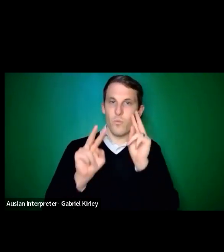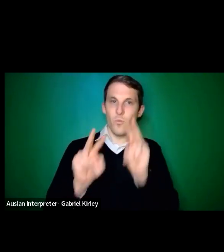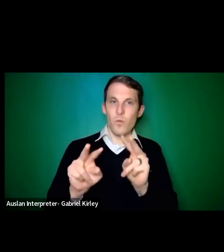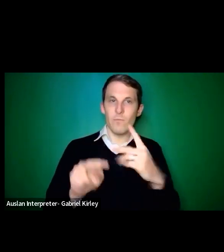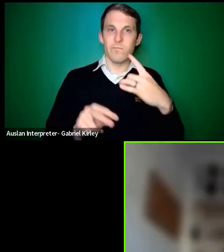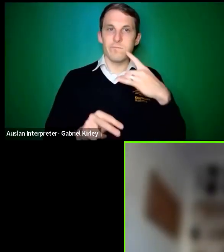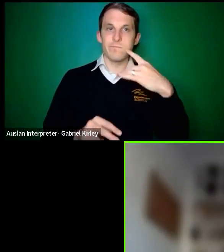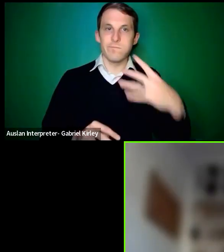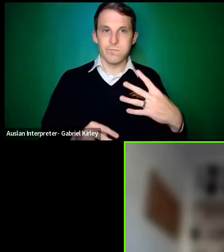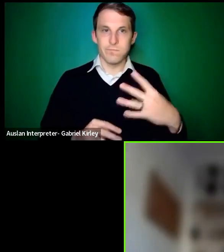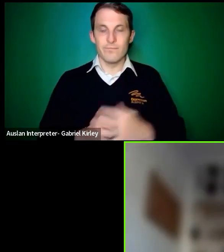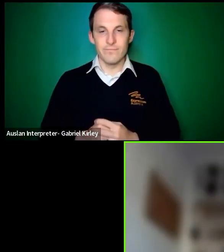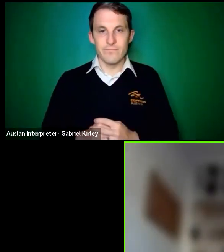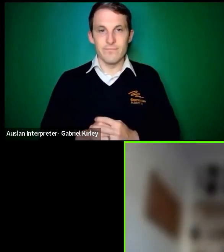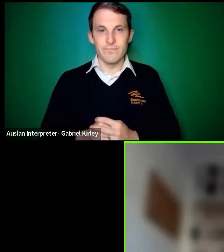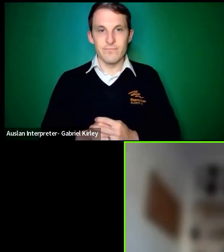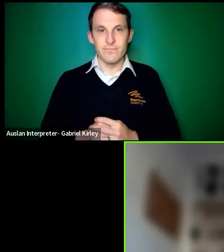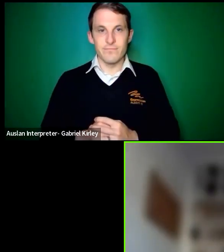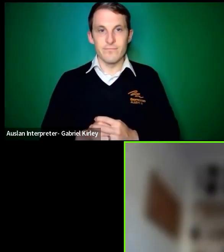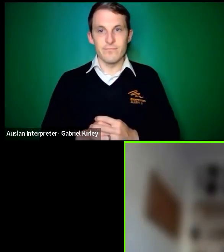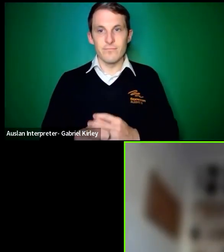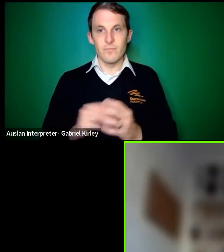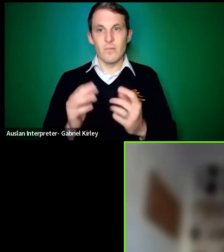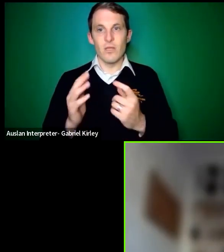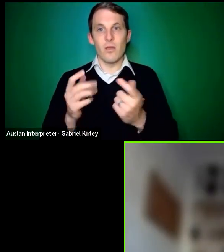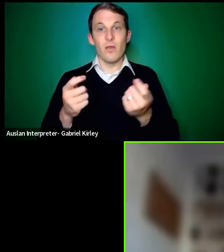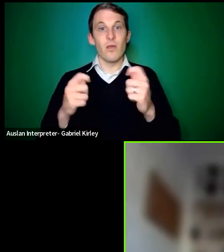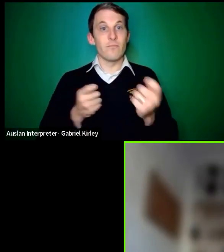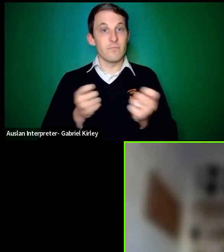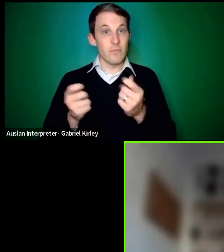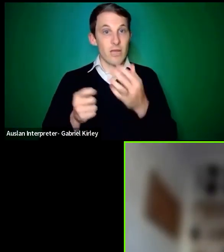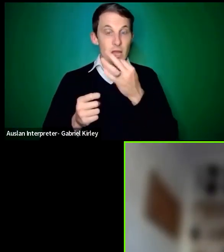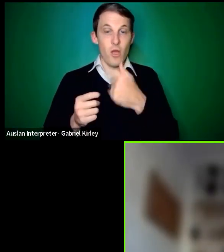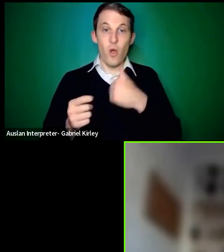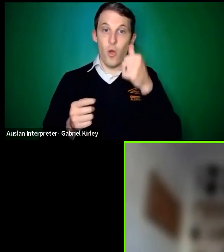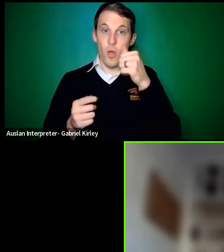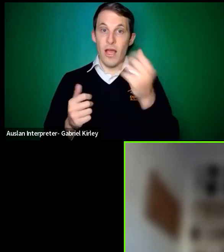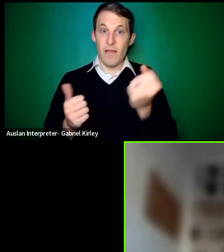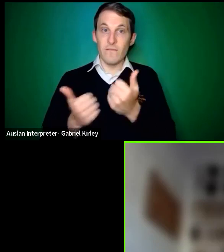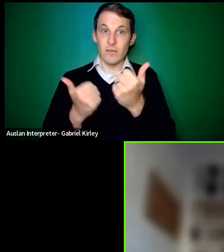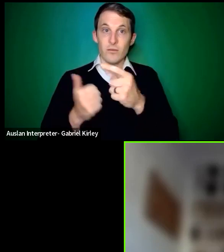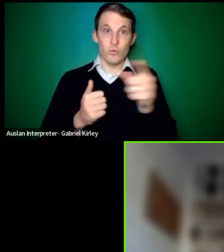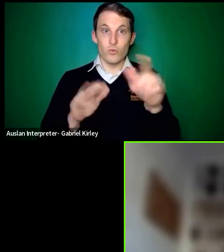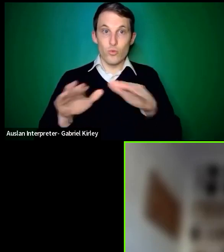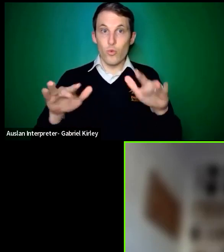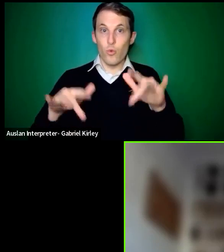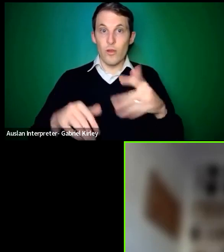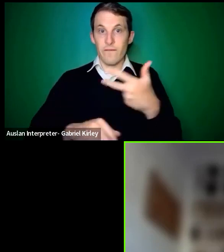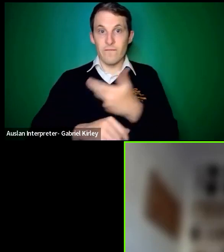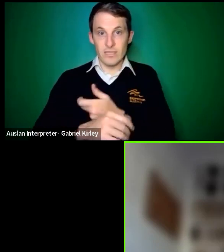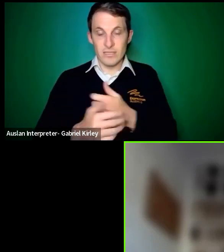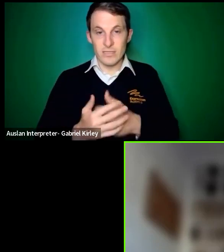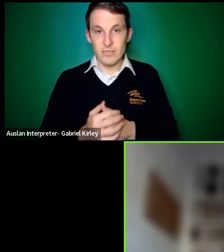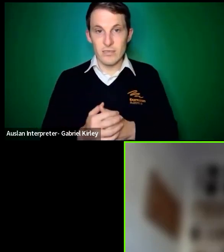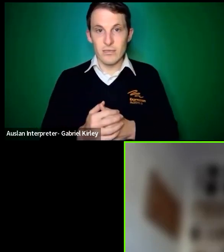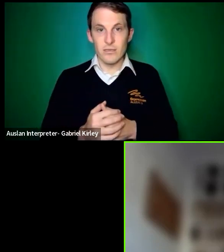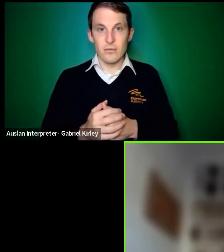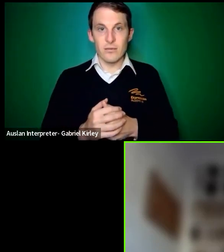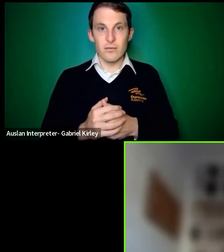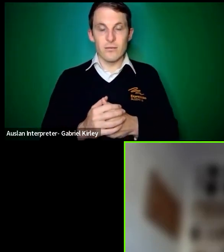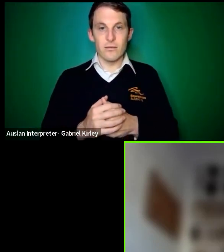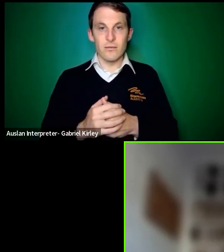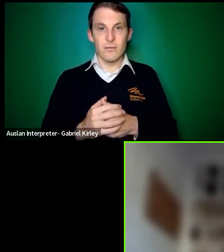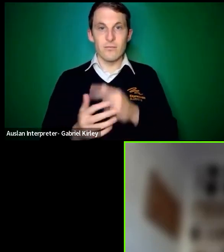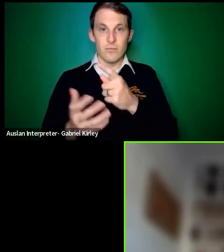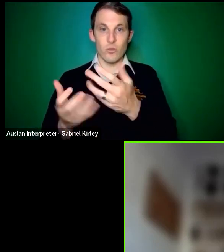So that leads me on to my next question to you, Alicia, which is, I know a number of children who are not vaccinated have tested positive to COVID, but they don't